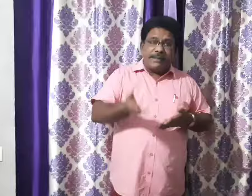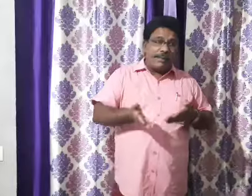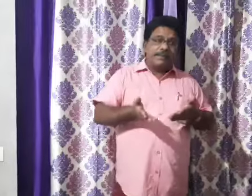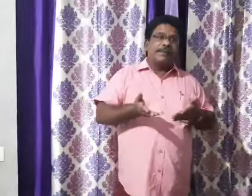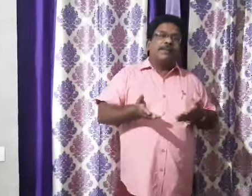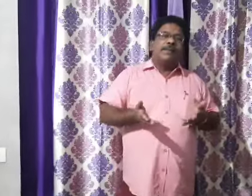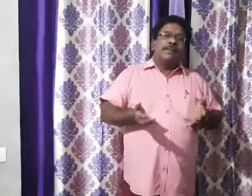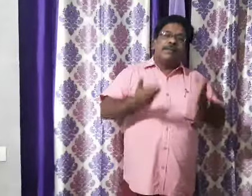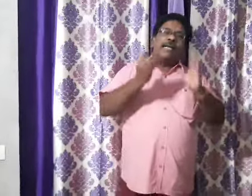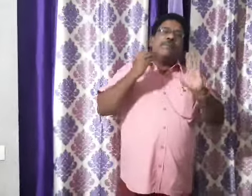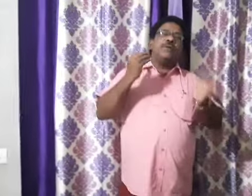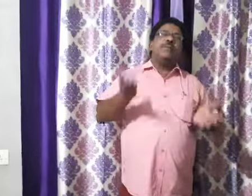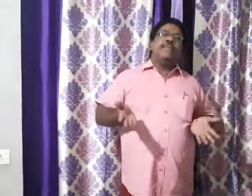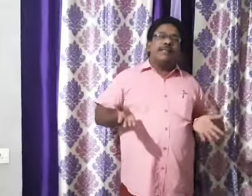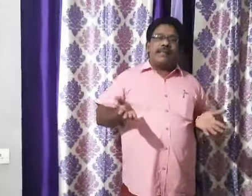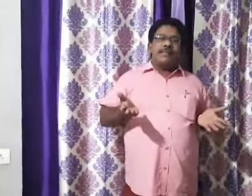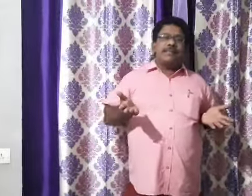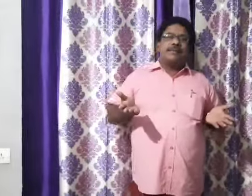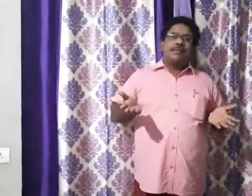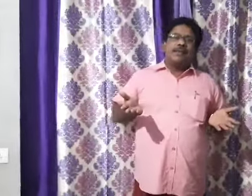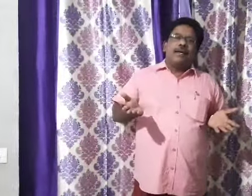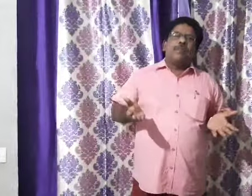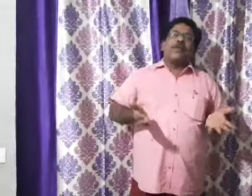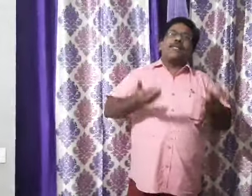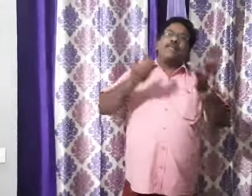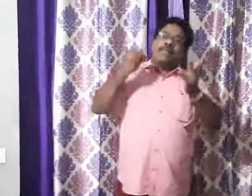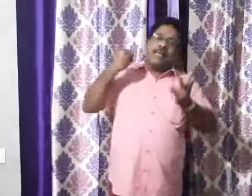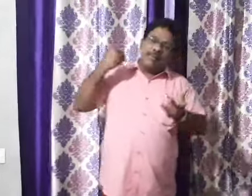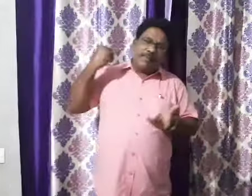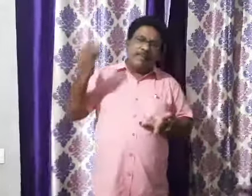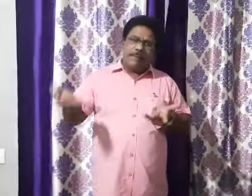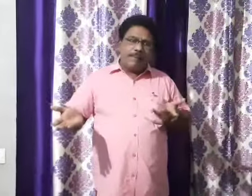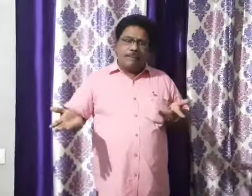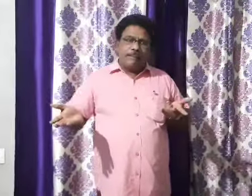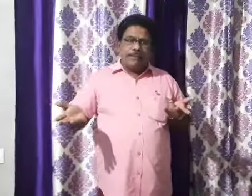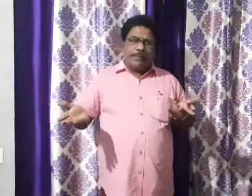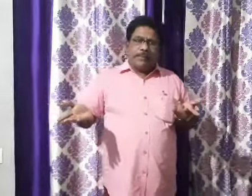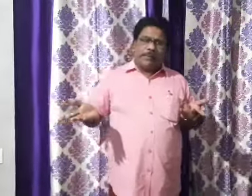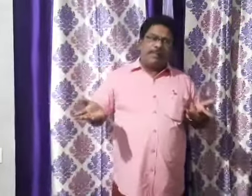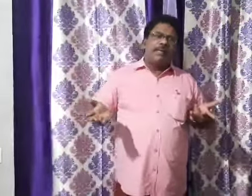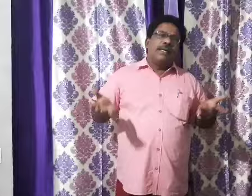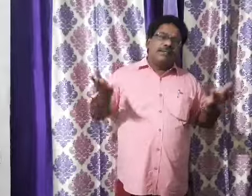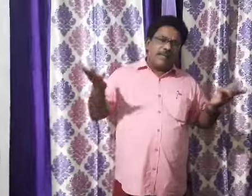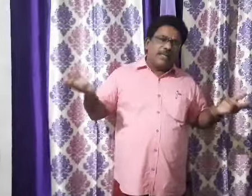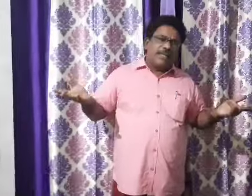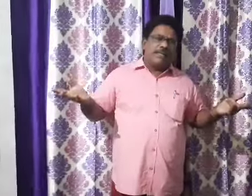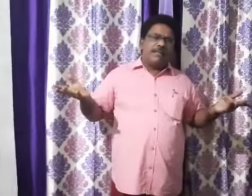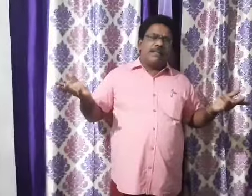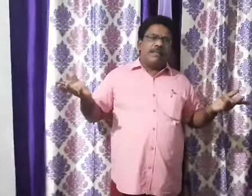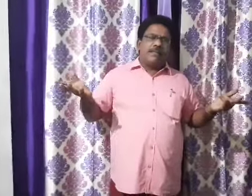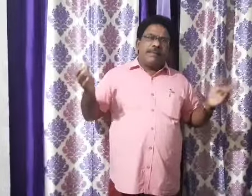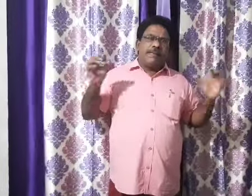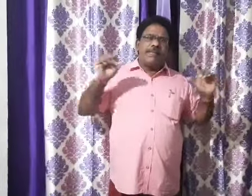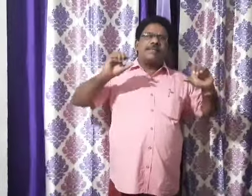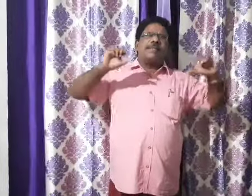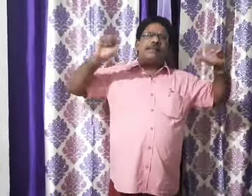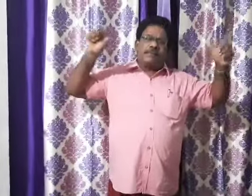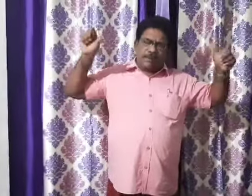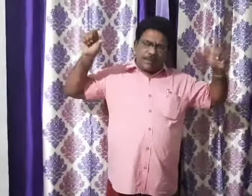invented. With the help of machineries, production became easier. Okay, different machines were